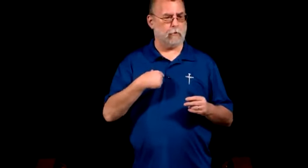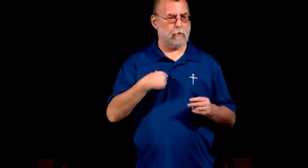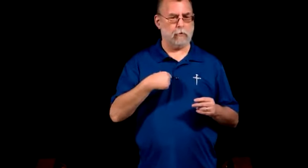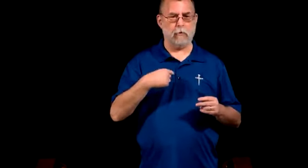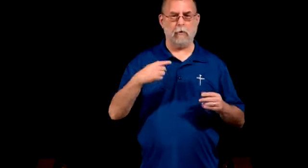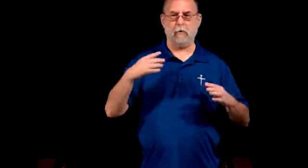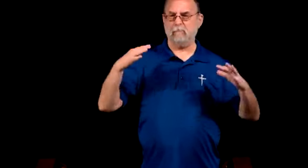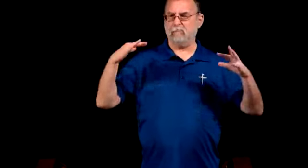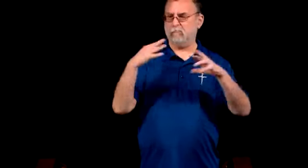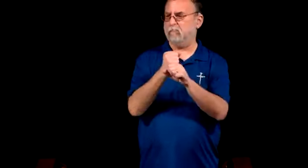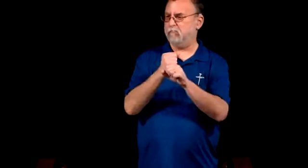Okay.